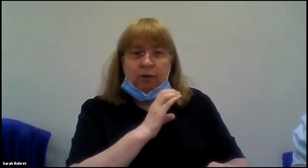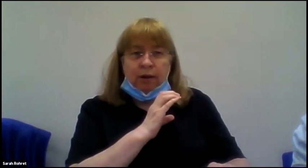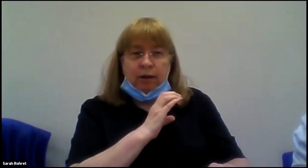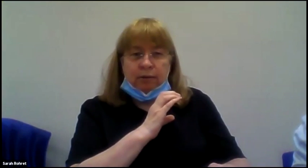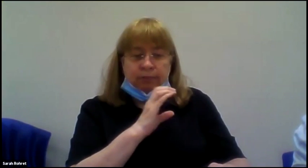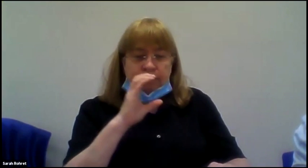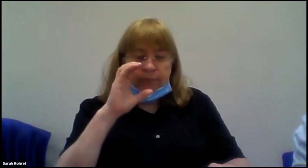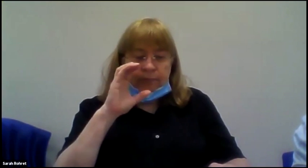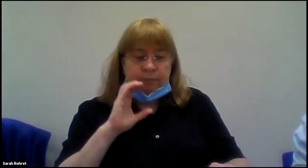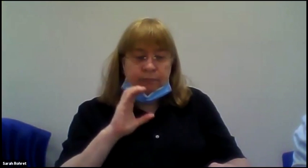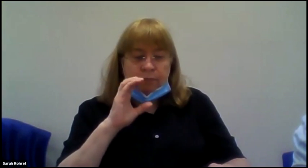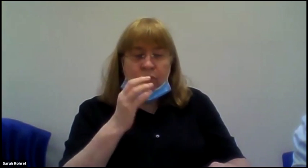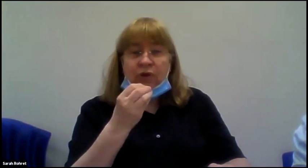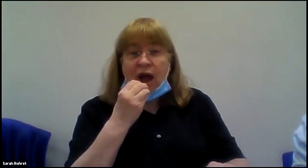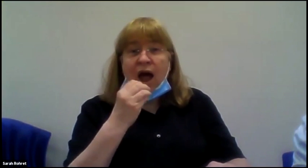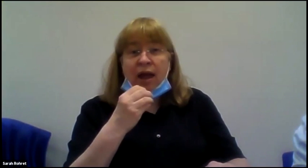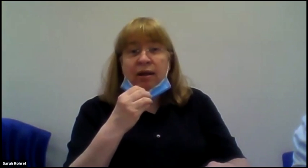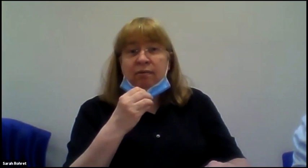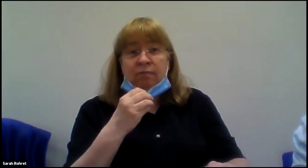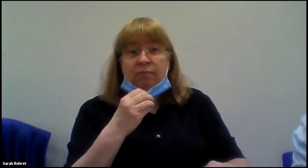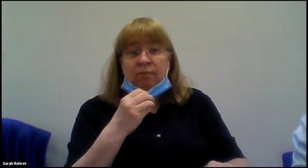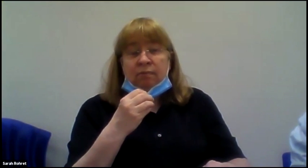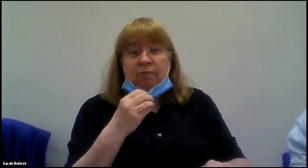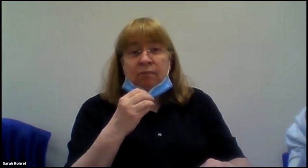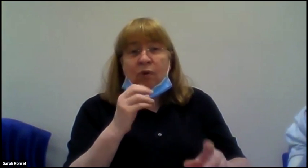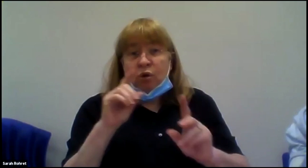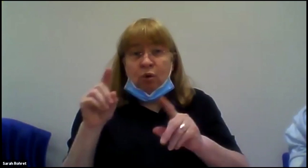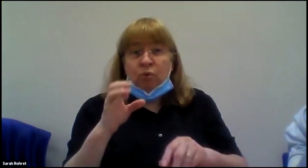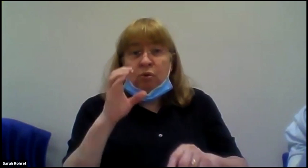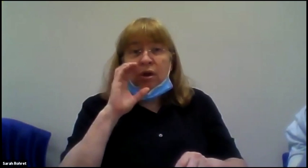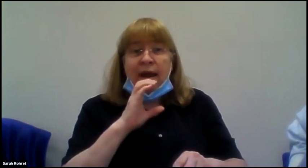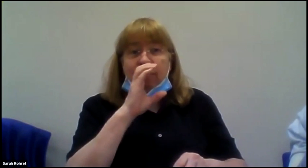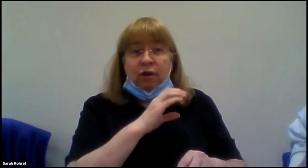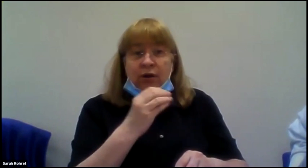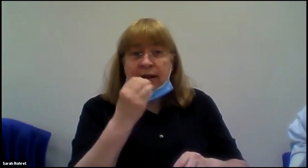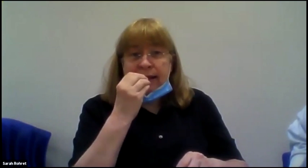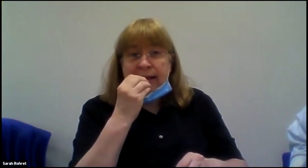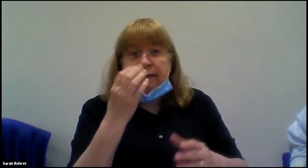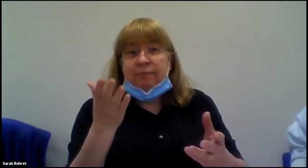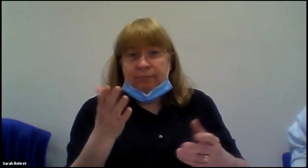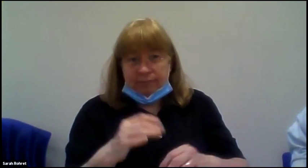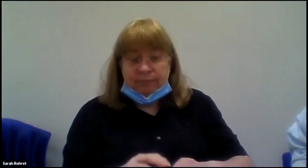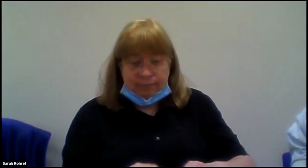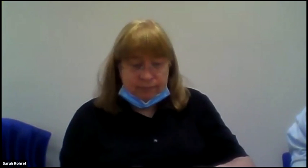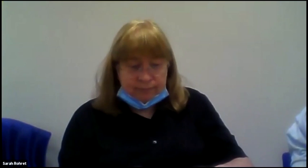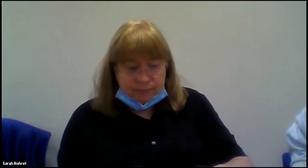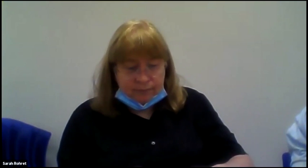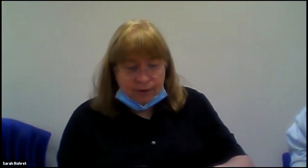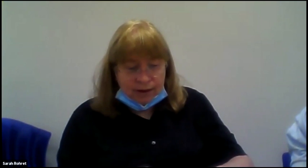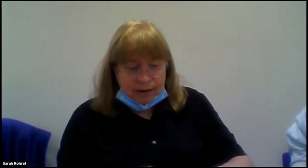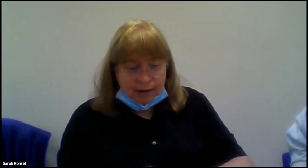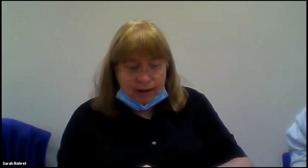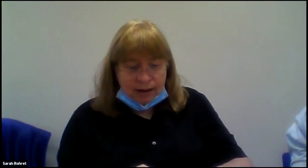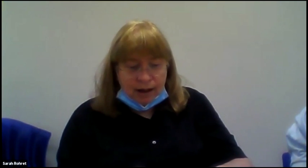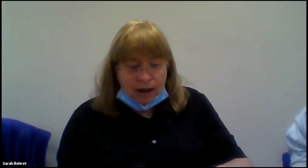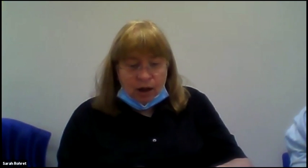Cafeteria. I go to the cafeteria to eat.